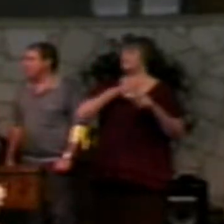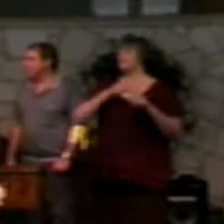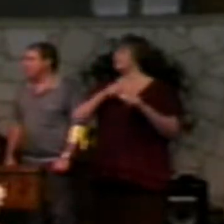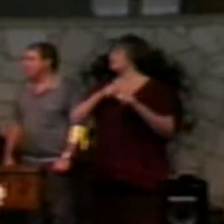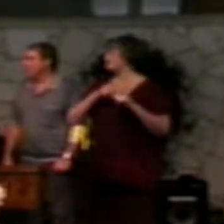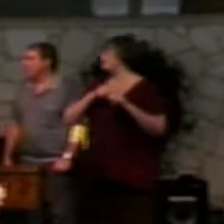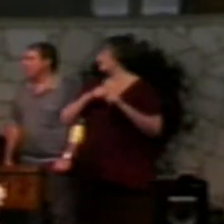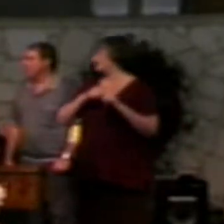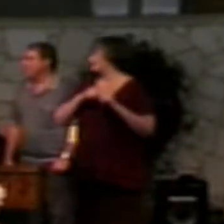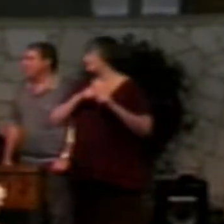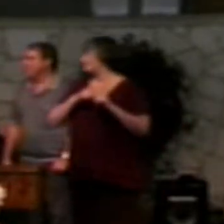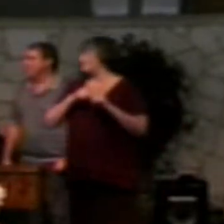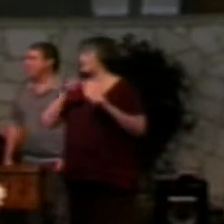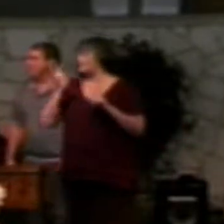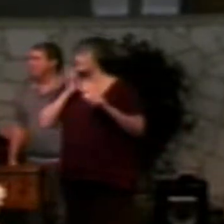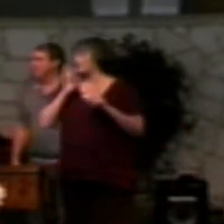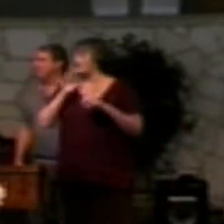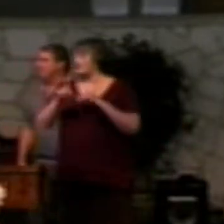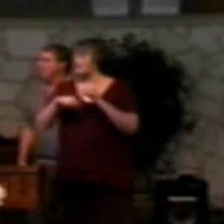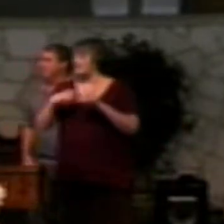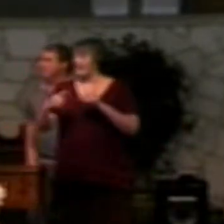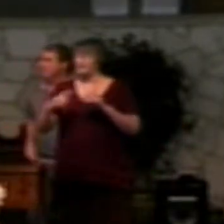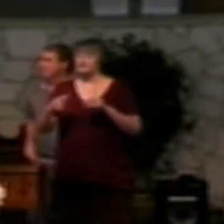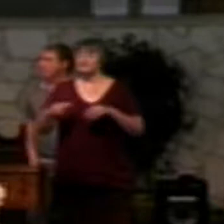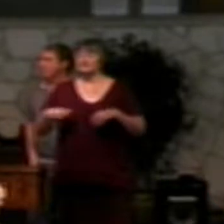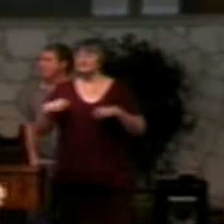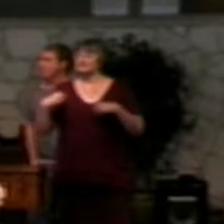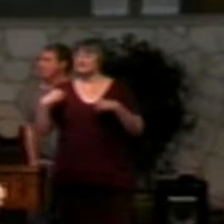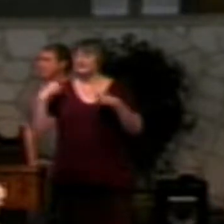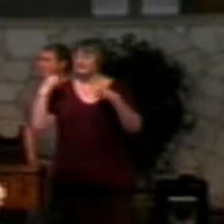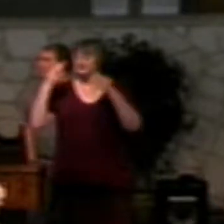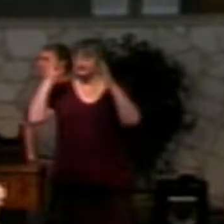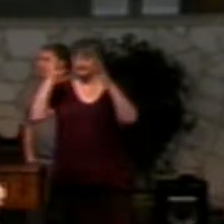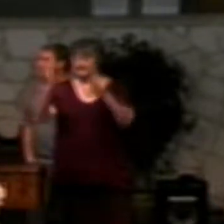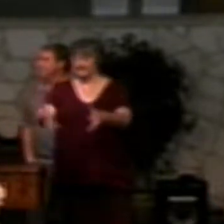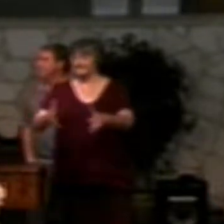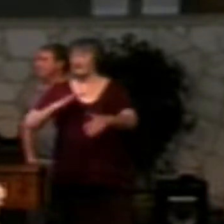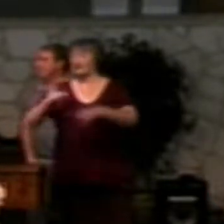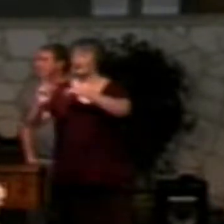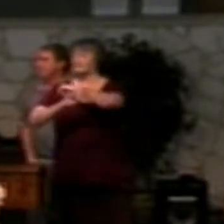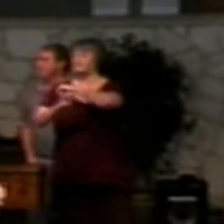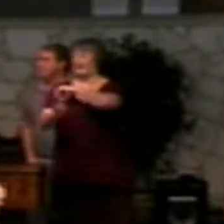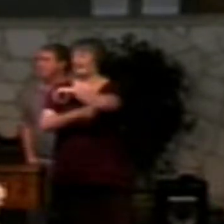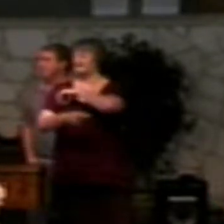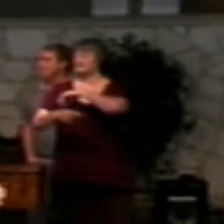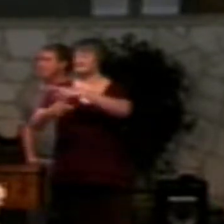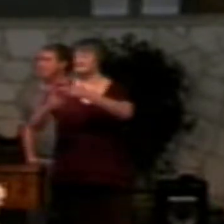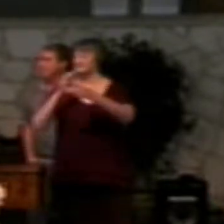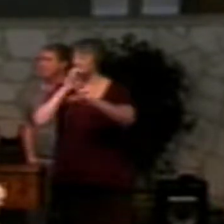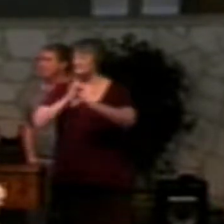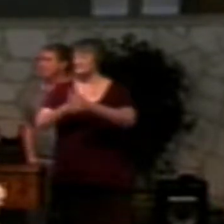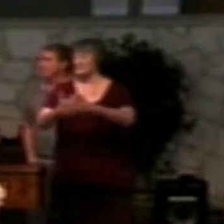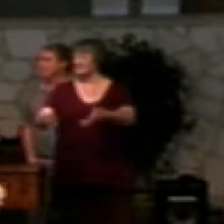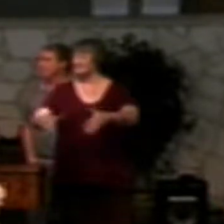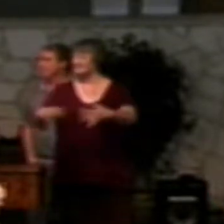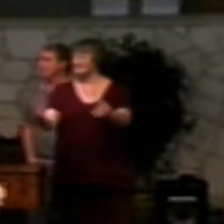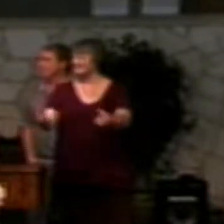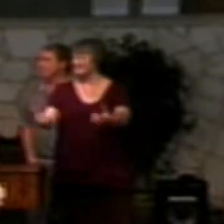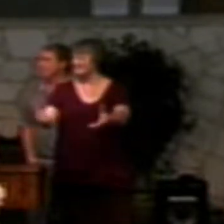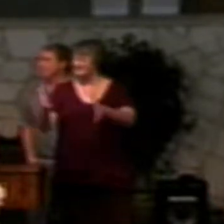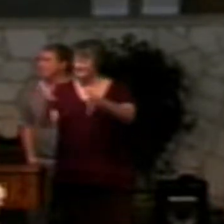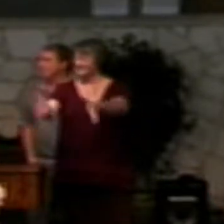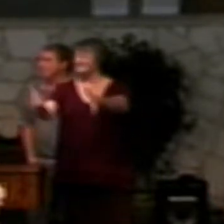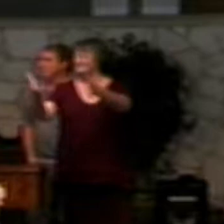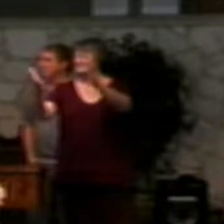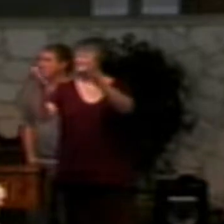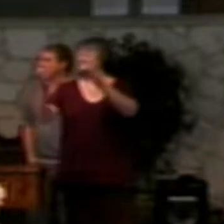left. They're talking about leaving our baggage at the chapel over there at God's feet, and letting us feel